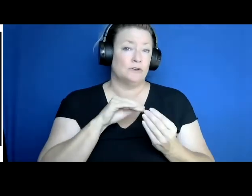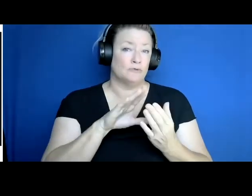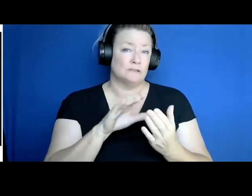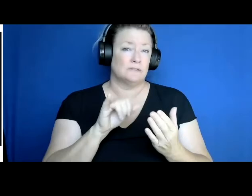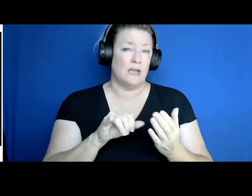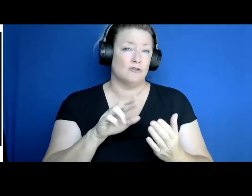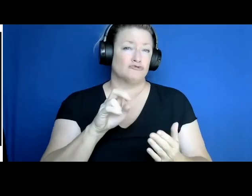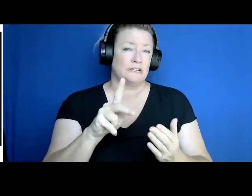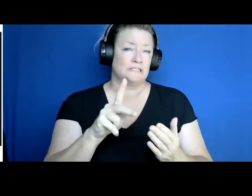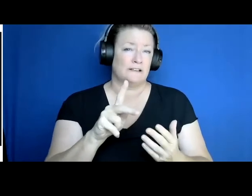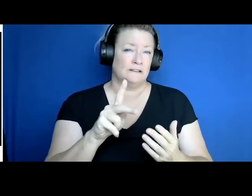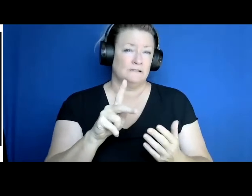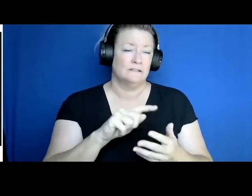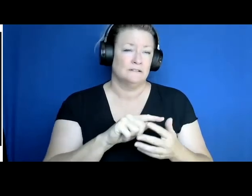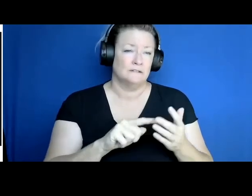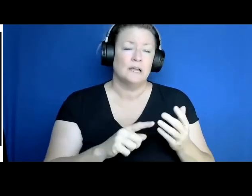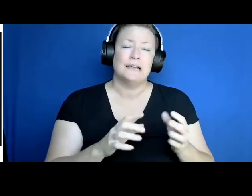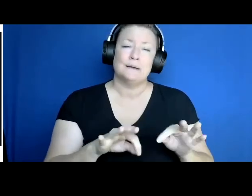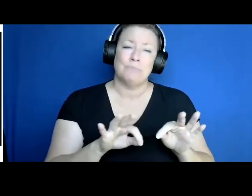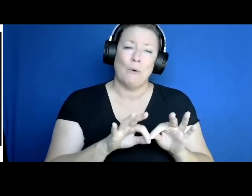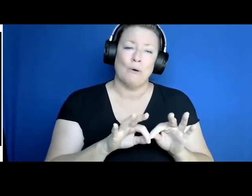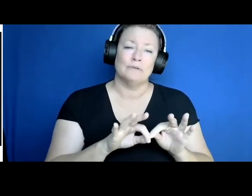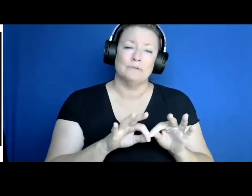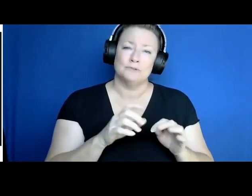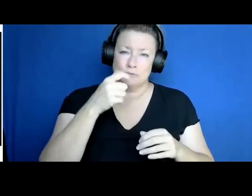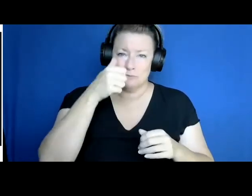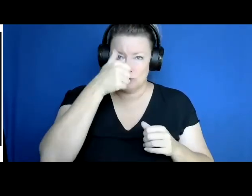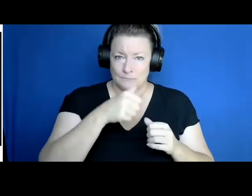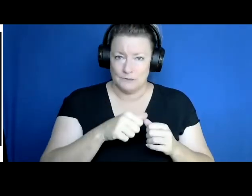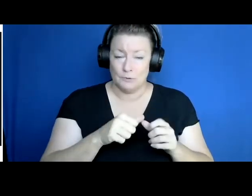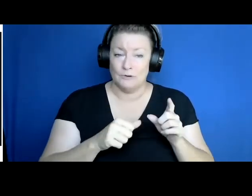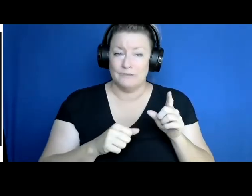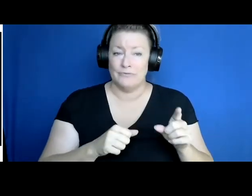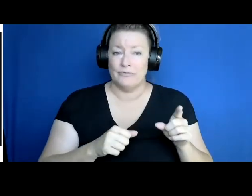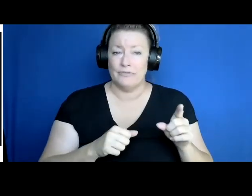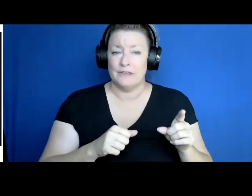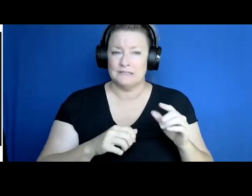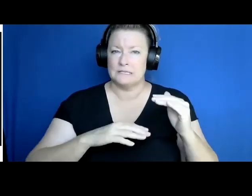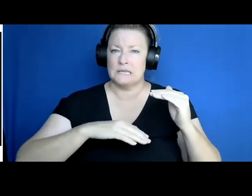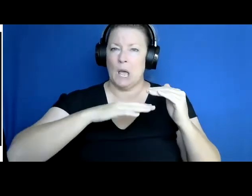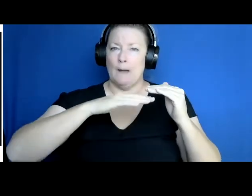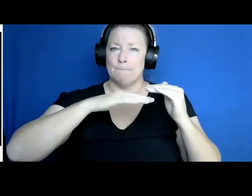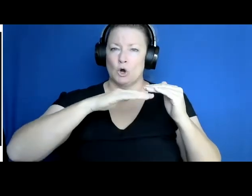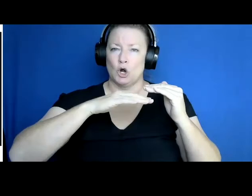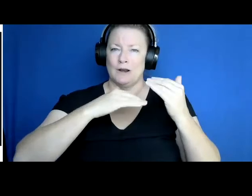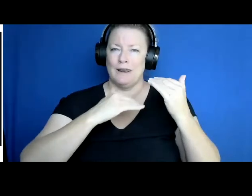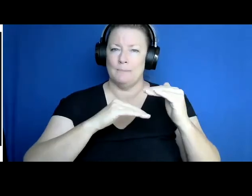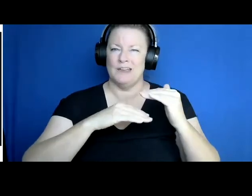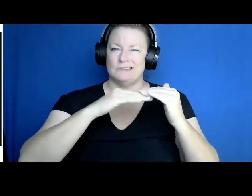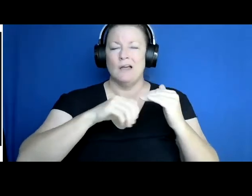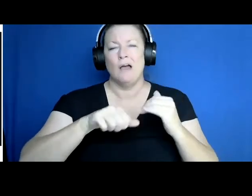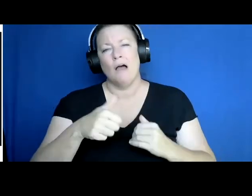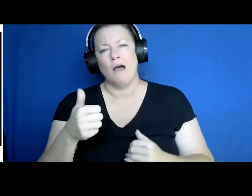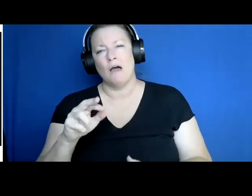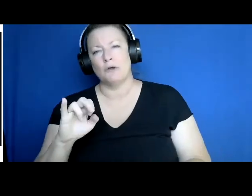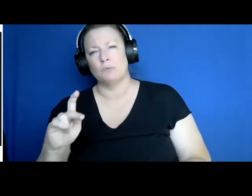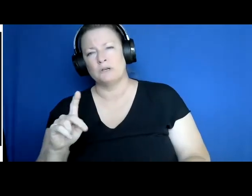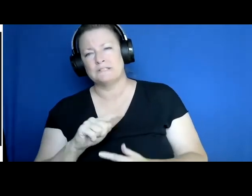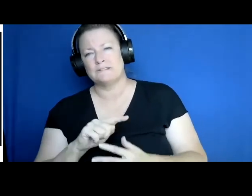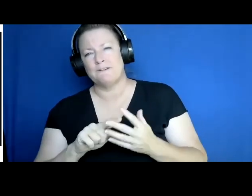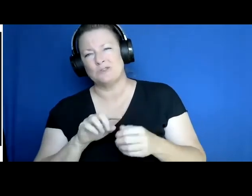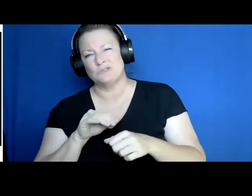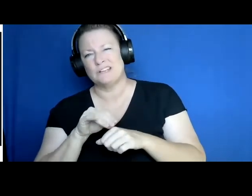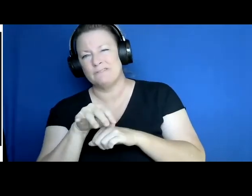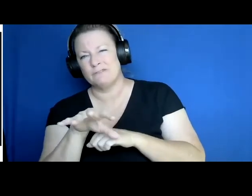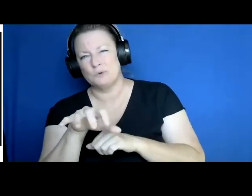important to keep in mind that this is the upper limit, as different risk factors influence and affect each other's This